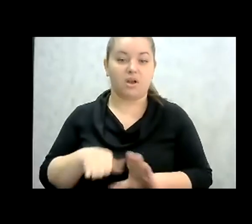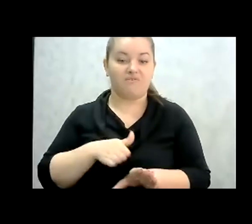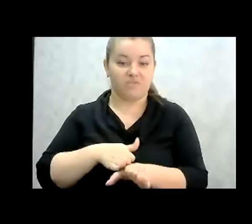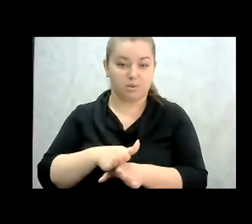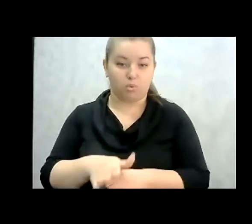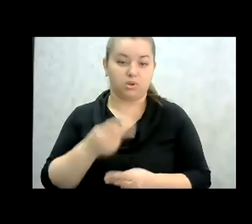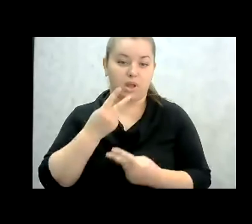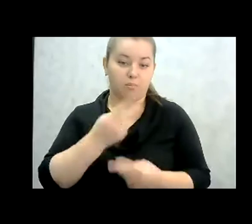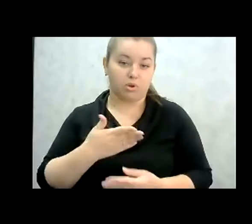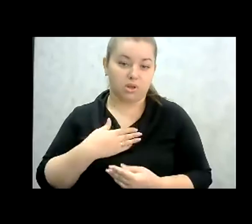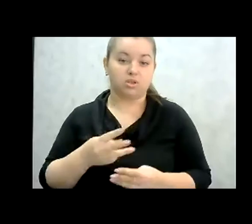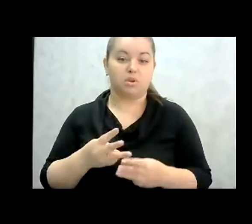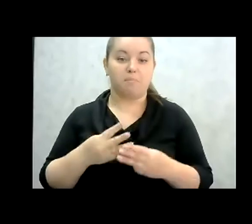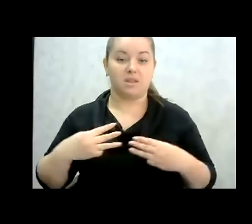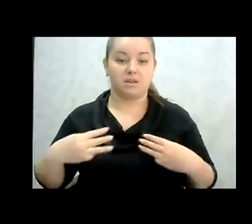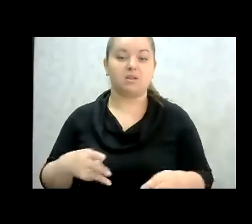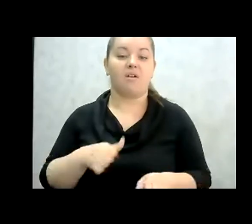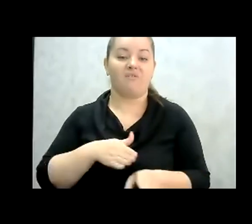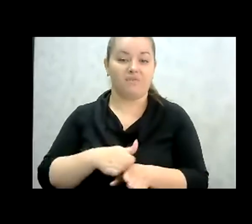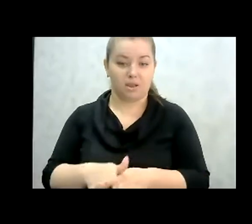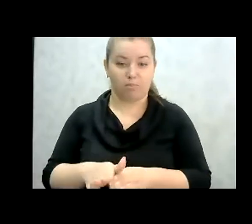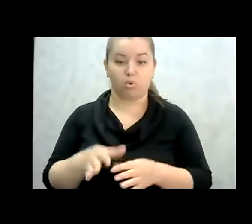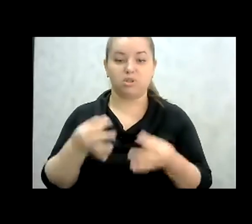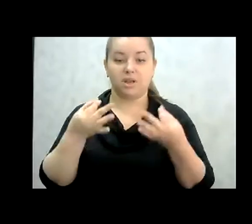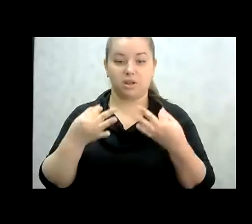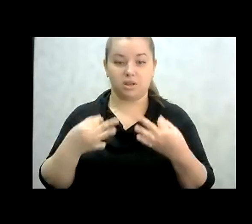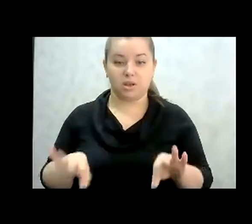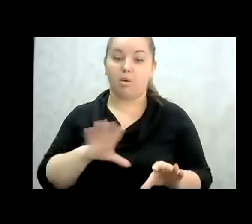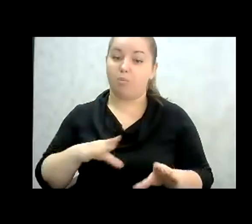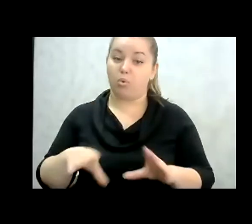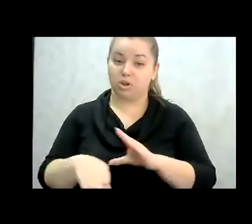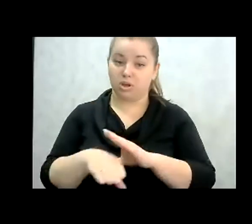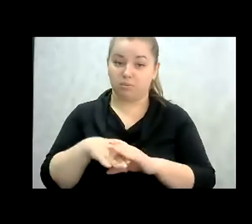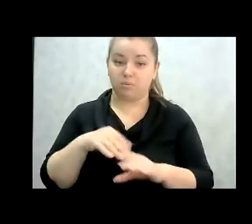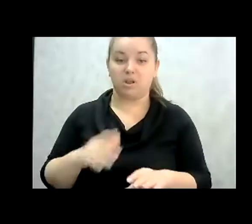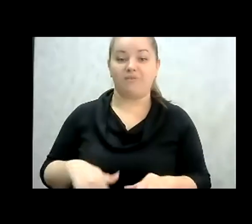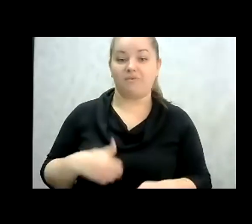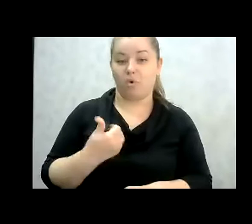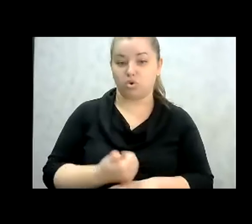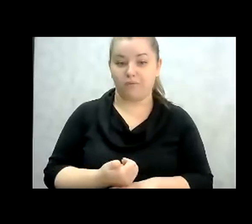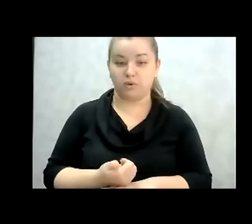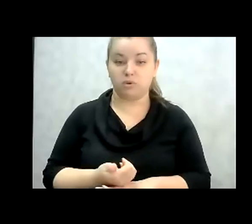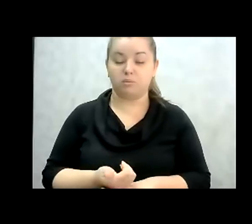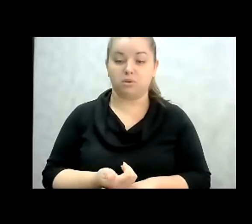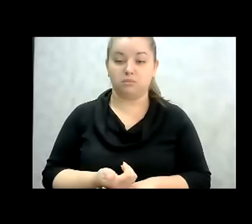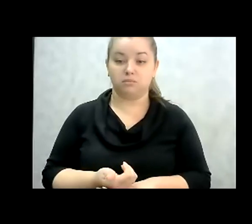yet the election was held, and our agency believes that it was